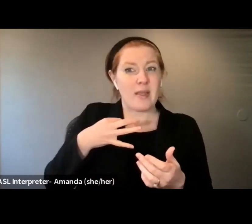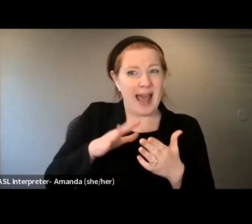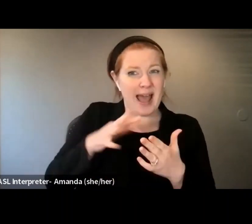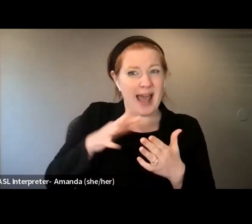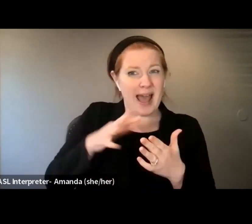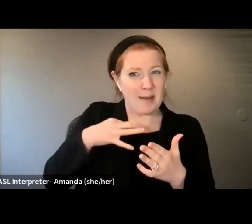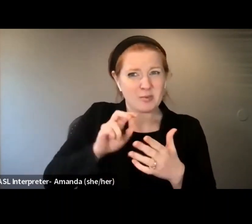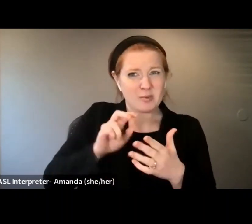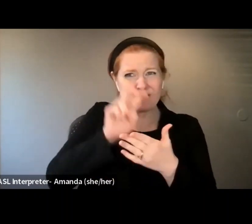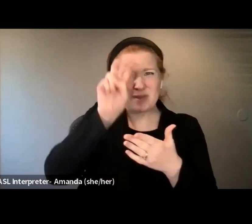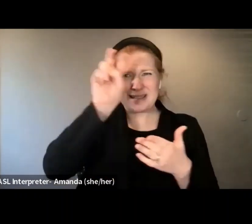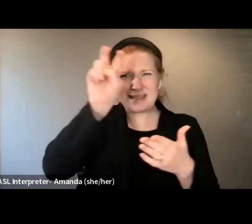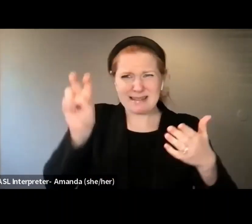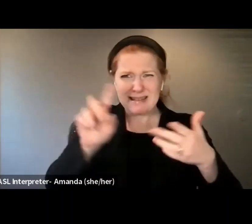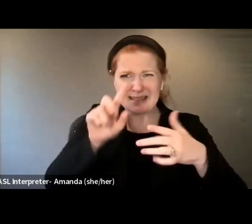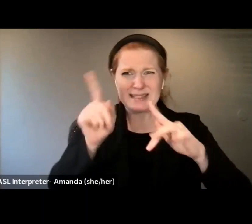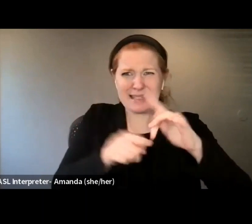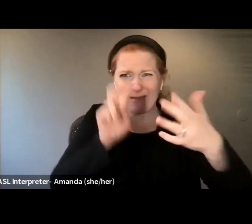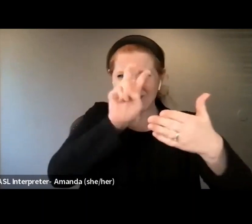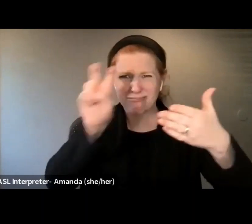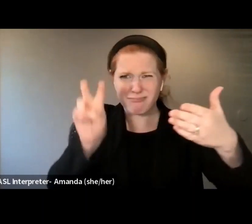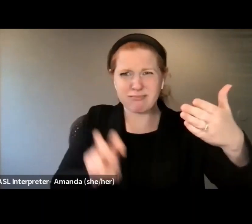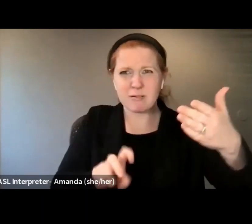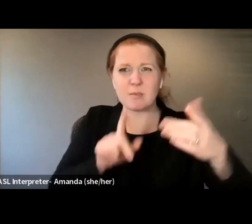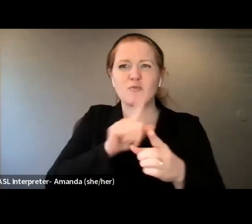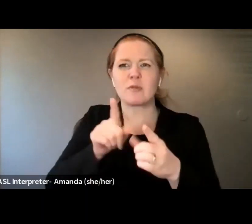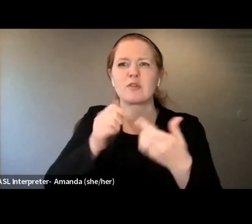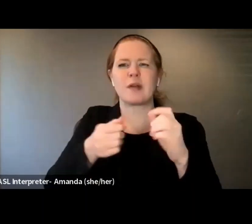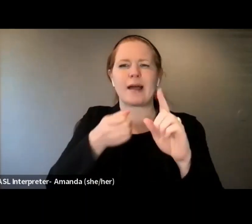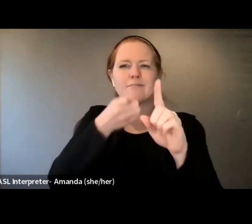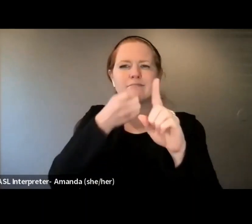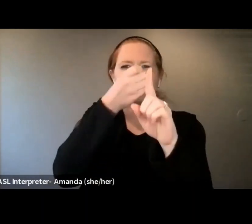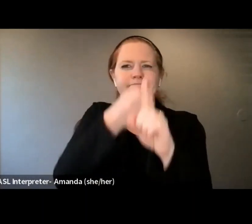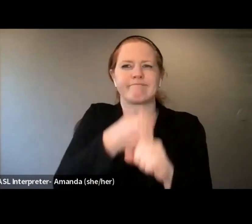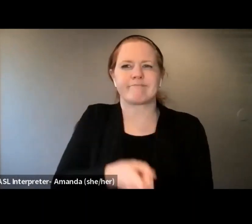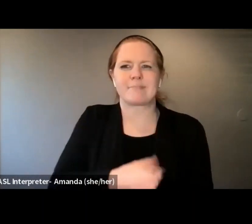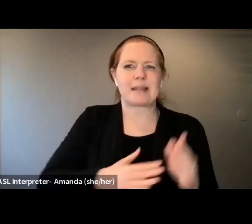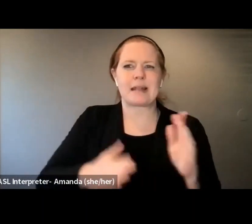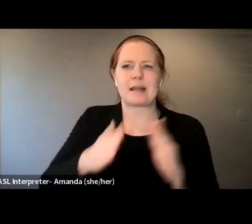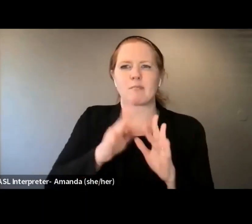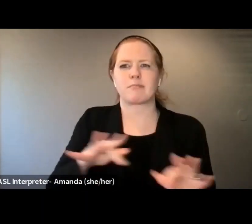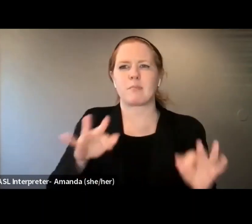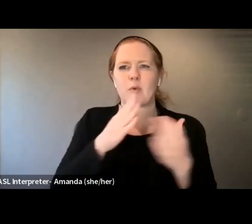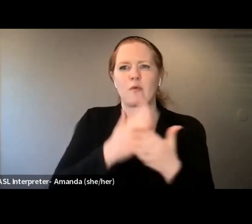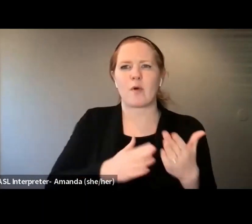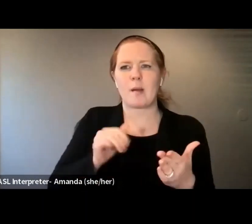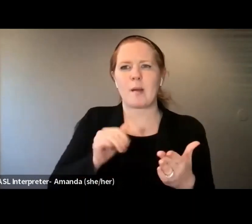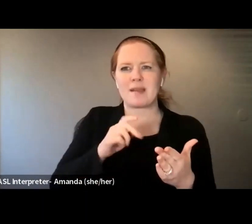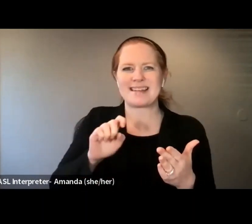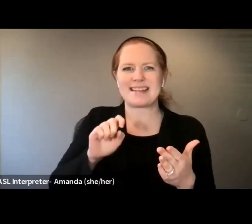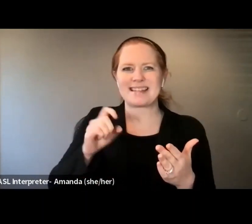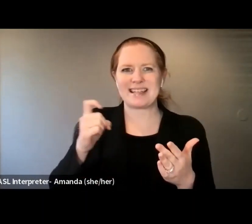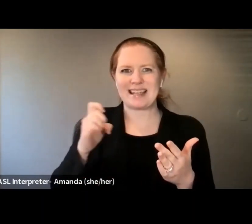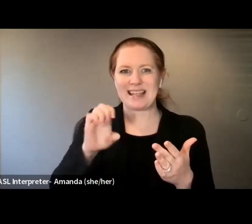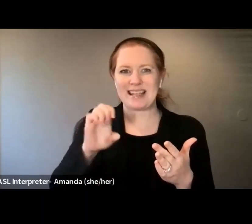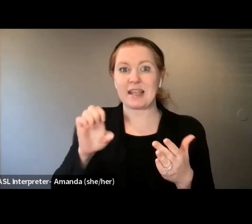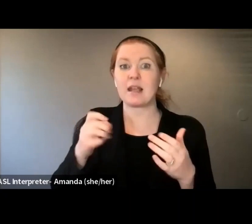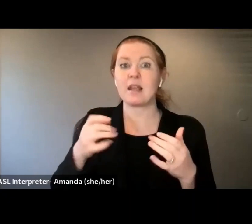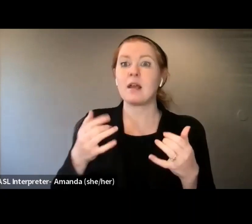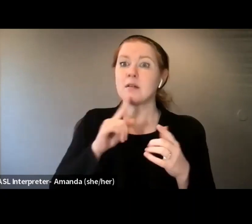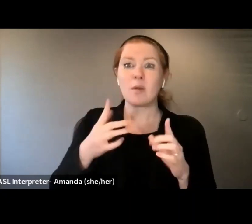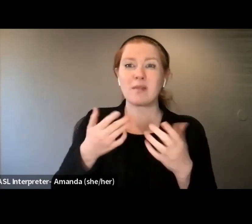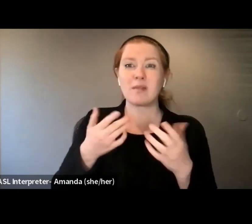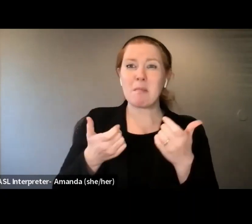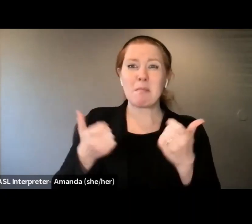but we're trying to really get the greatest hits of Appendix E today. And one of those greatest hits is independent advocacy,